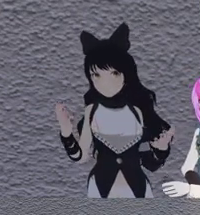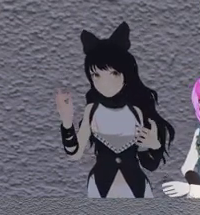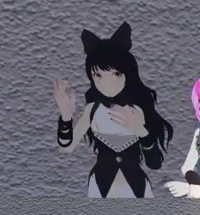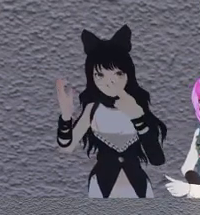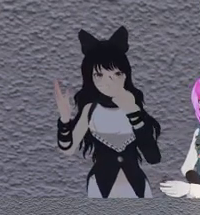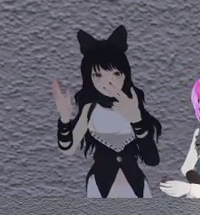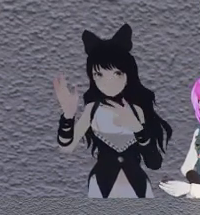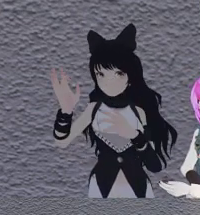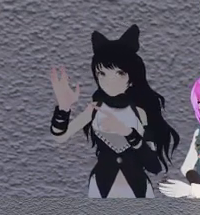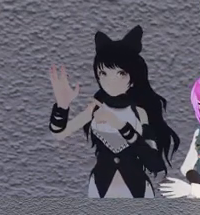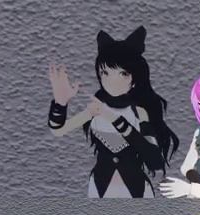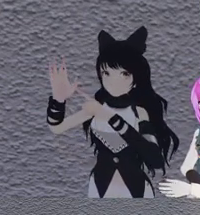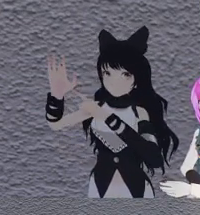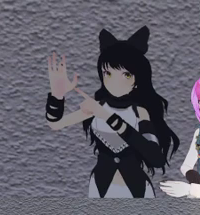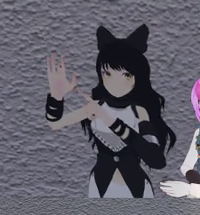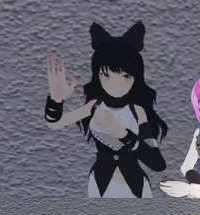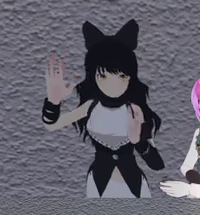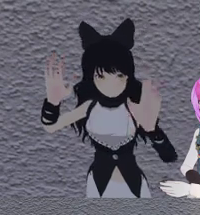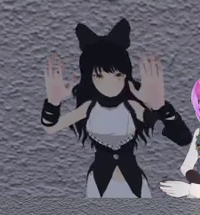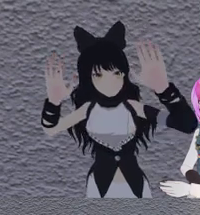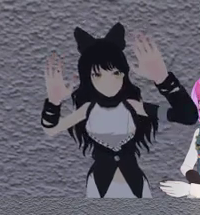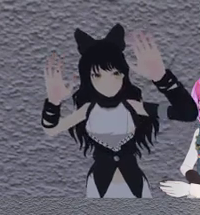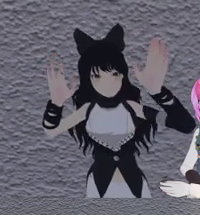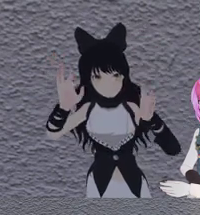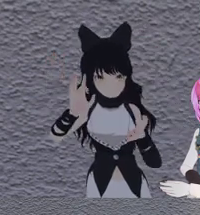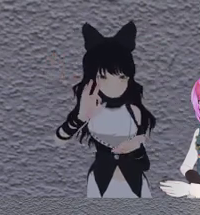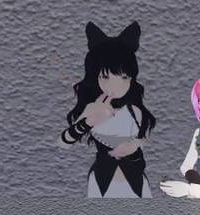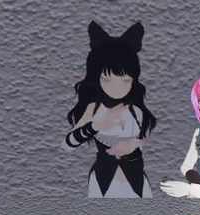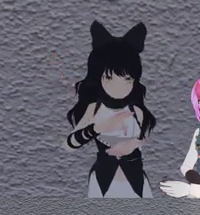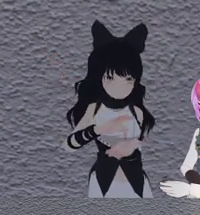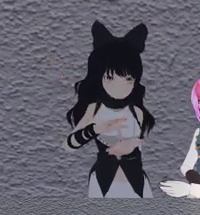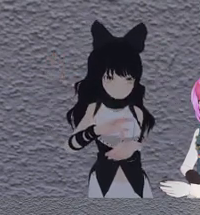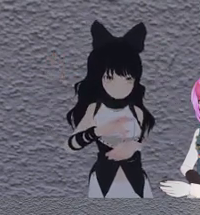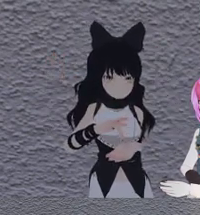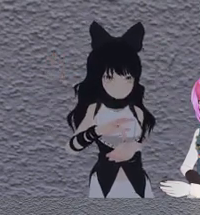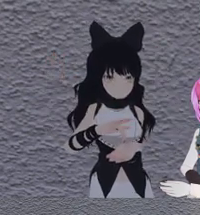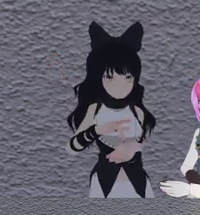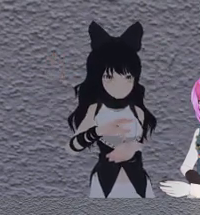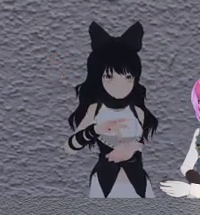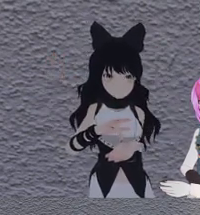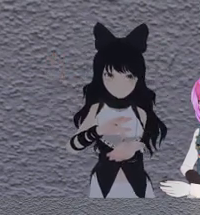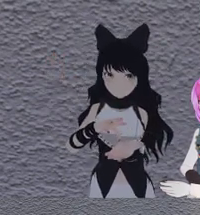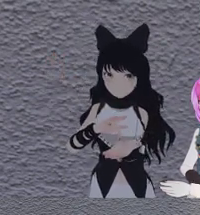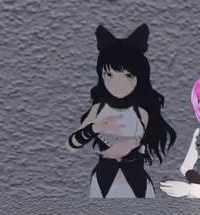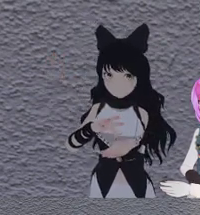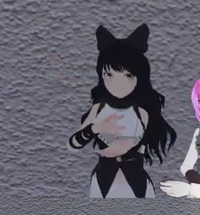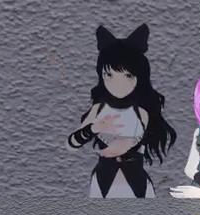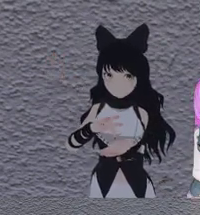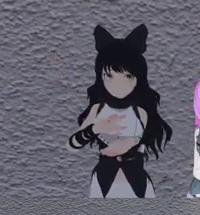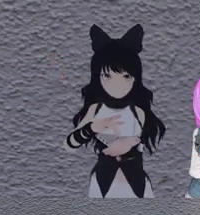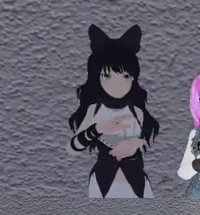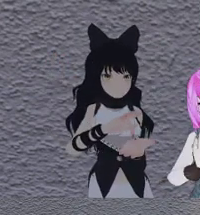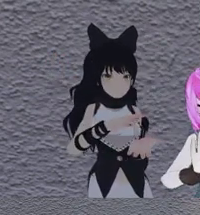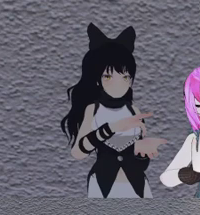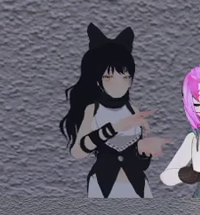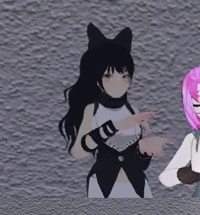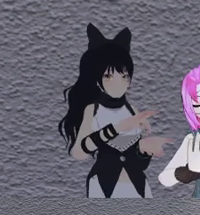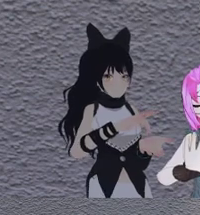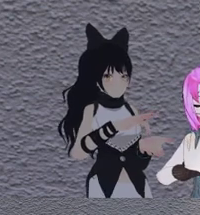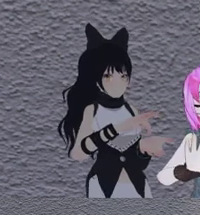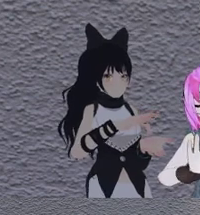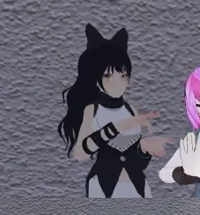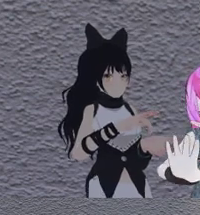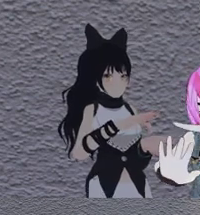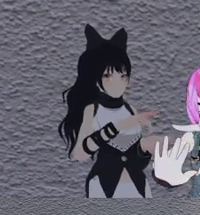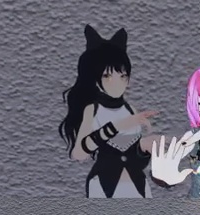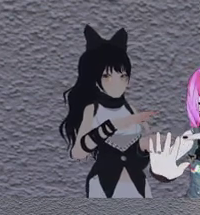Next, medicine. Middle finger down on open palm, wiggling back and forth. If you don't, you're going to